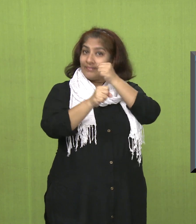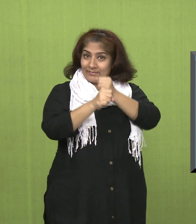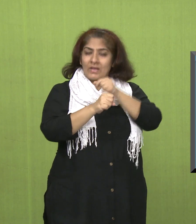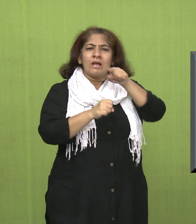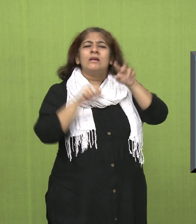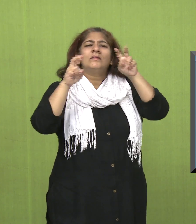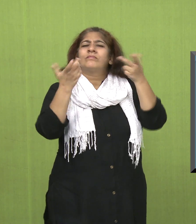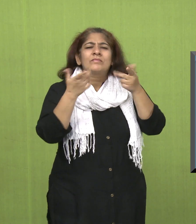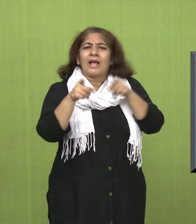staffing.